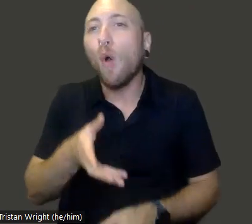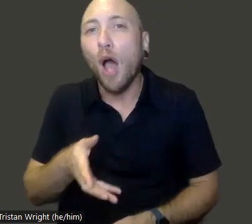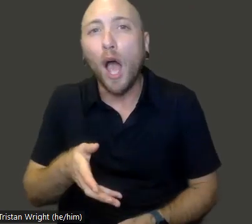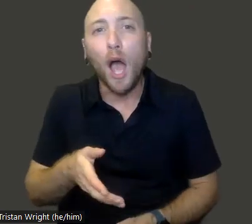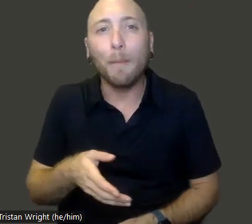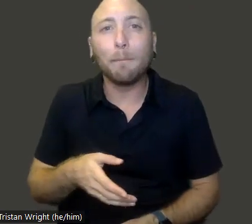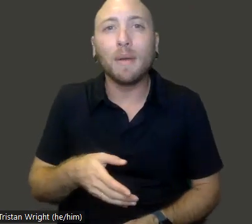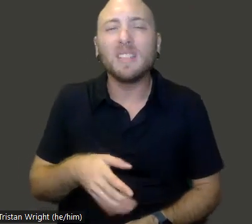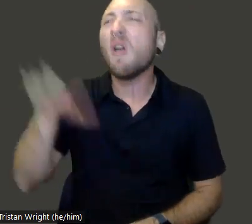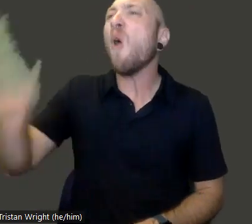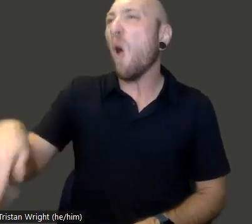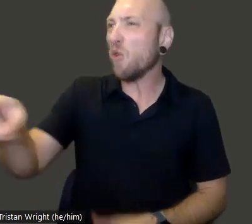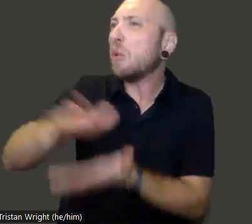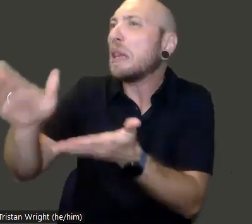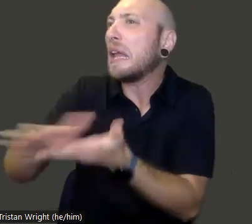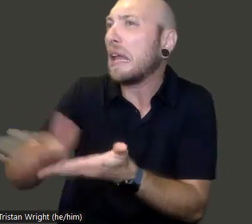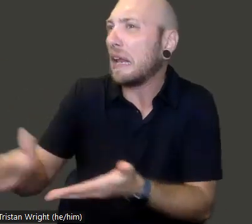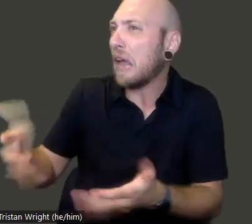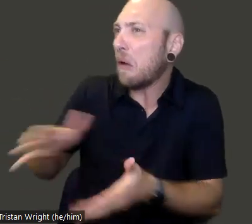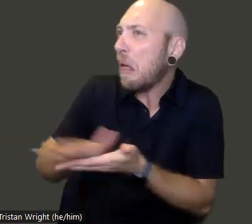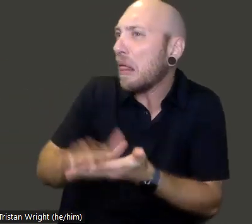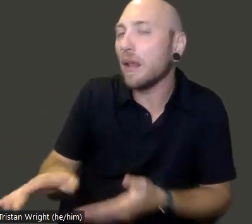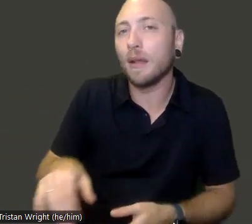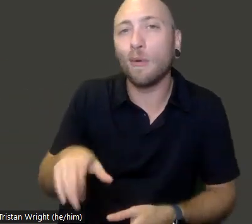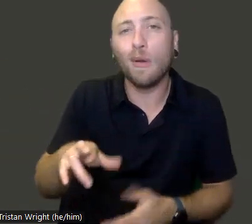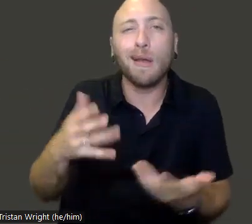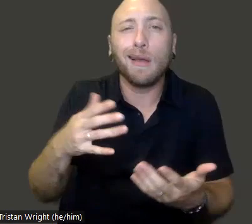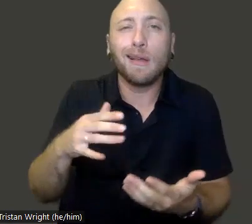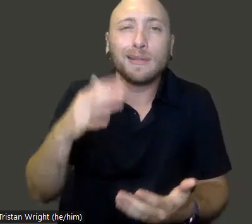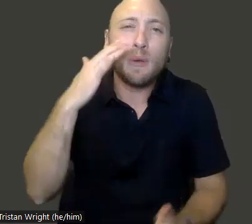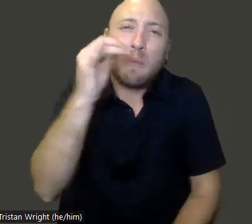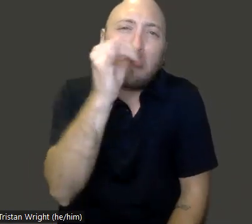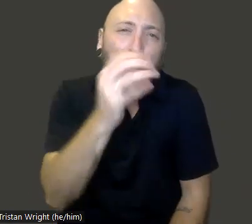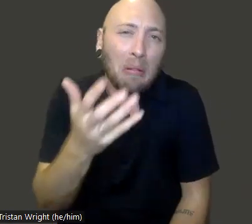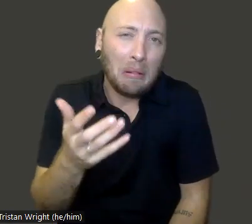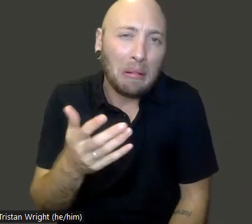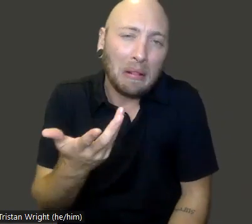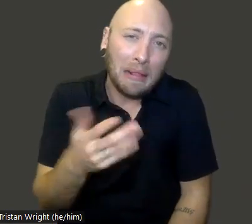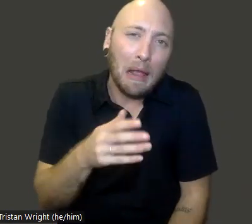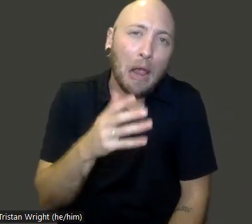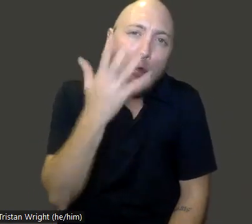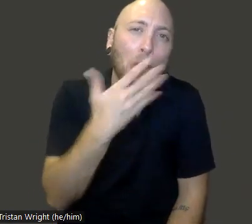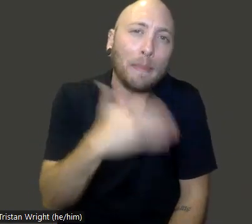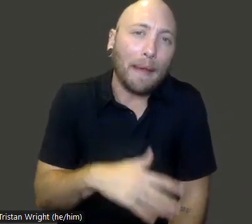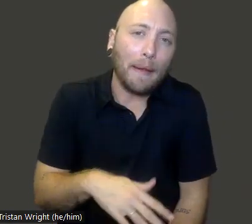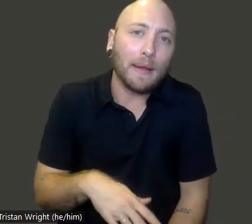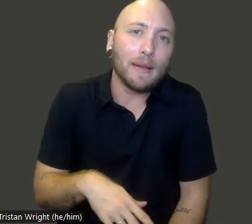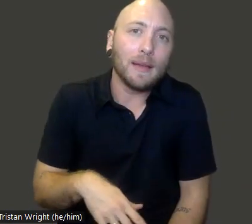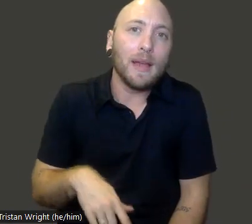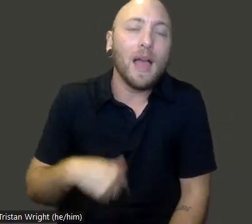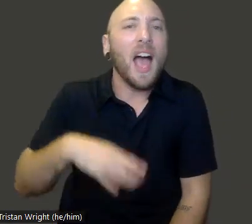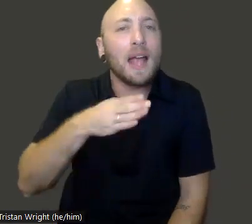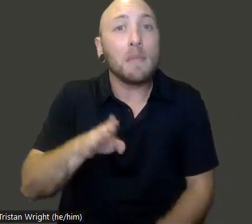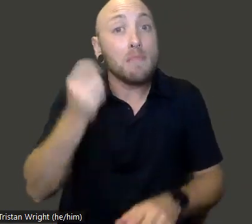somebody else to clean up after me or stuff like that. And it was never alcohol that was the problem. It